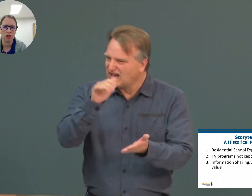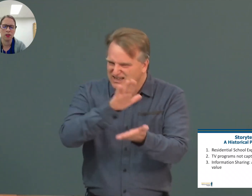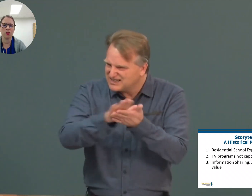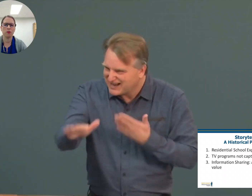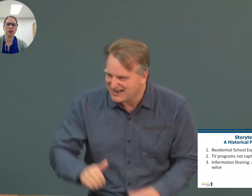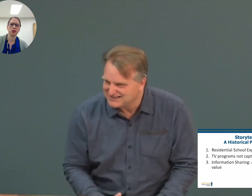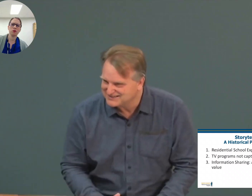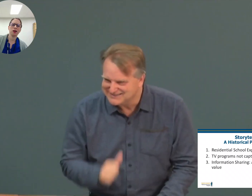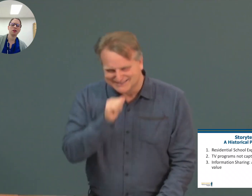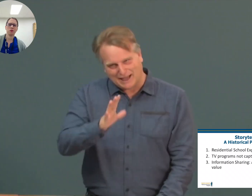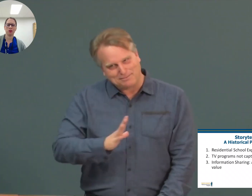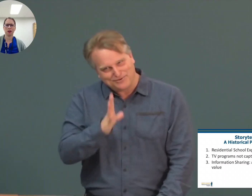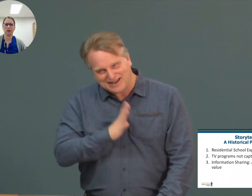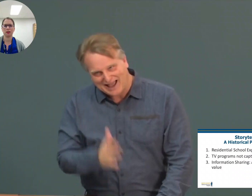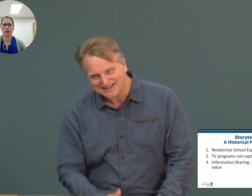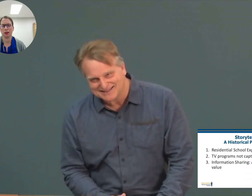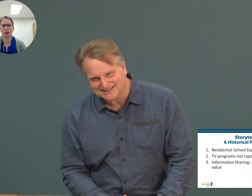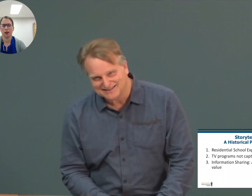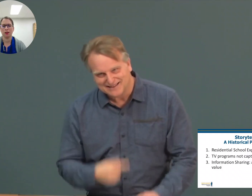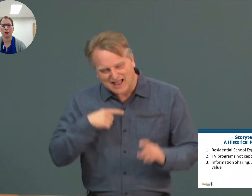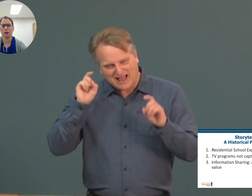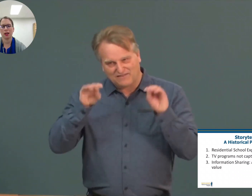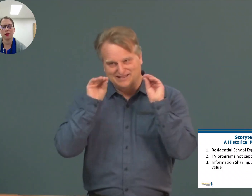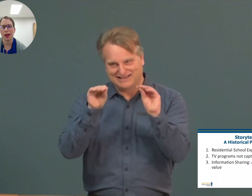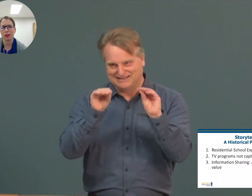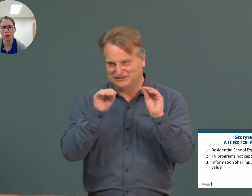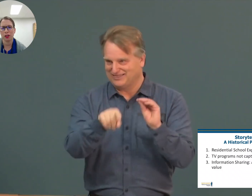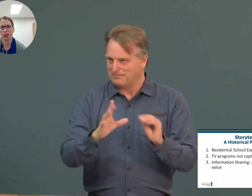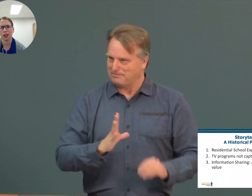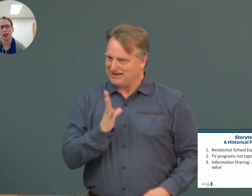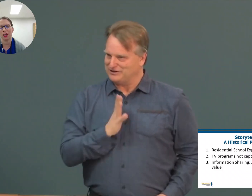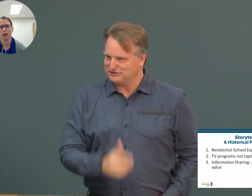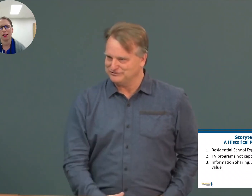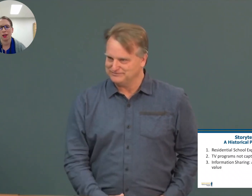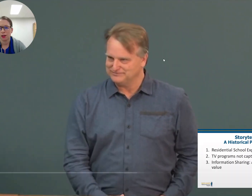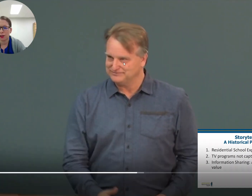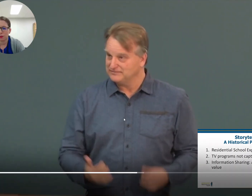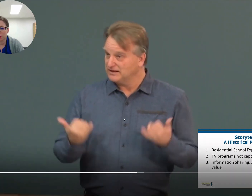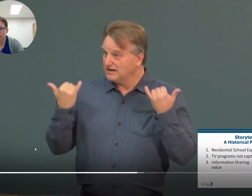so when they do ask you that, don't tell them, they ask you questions like that. Don't say to